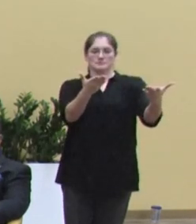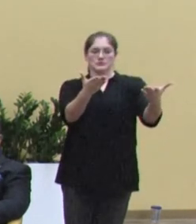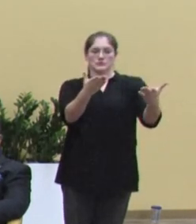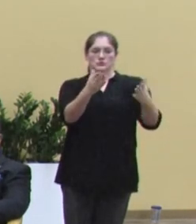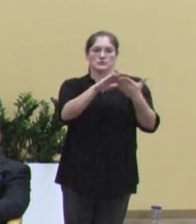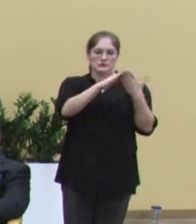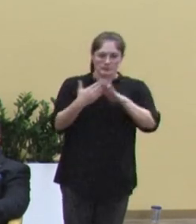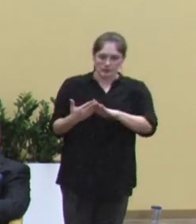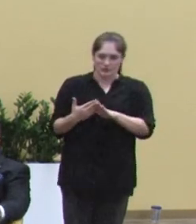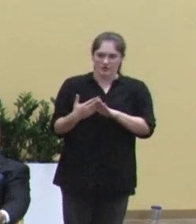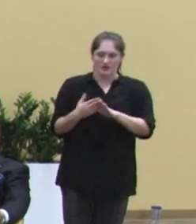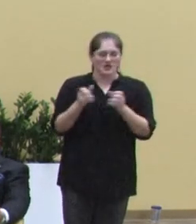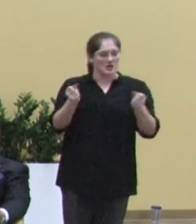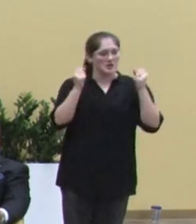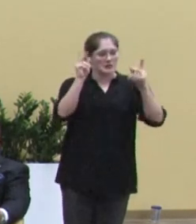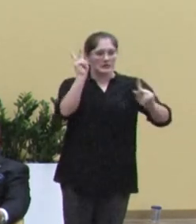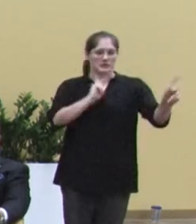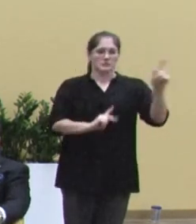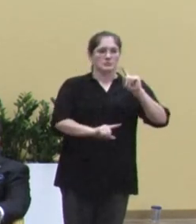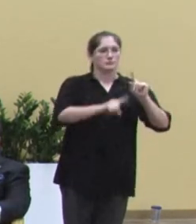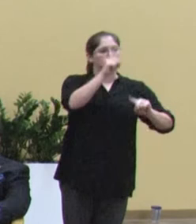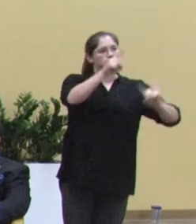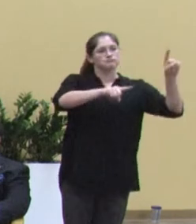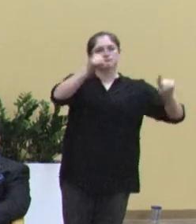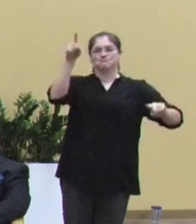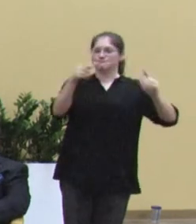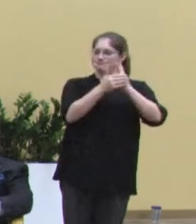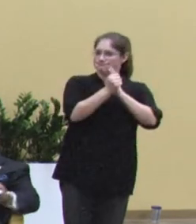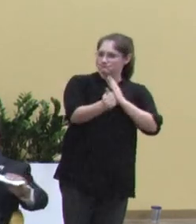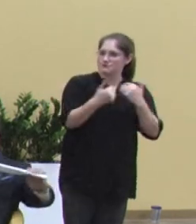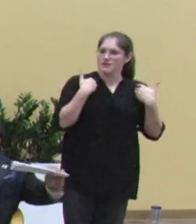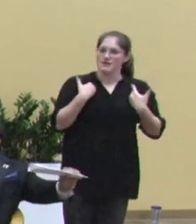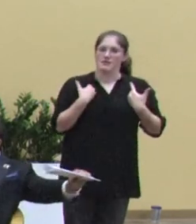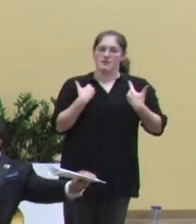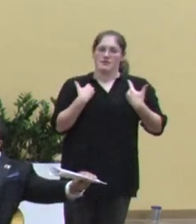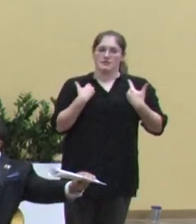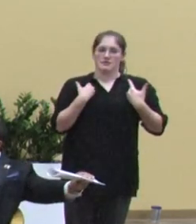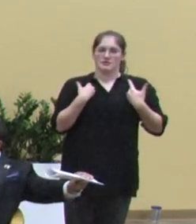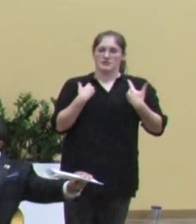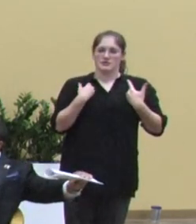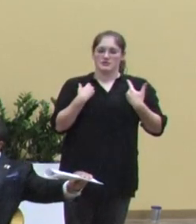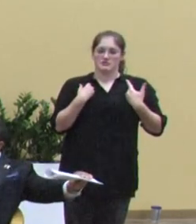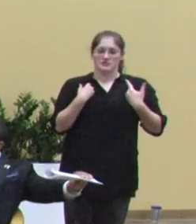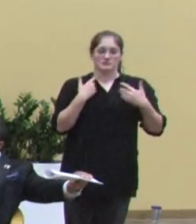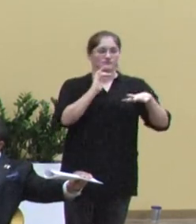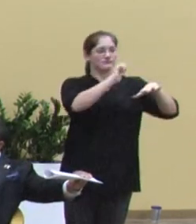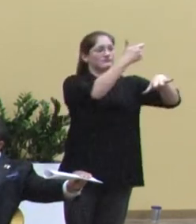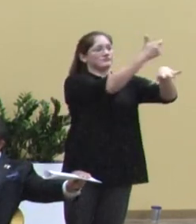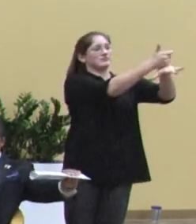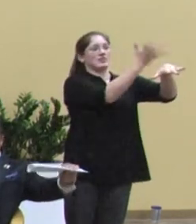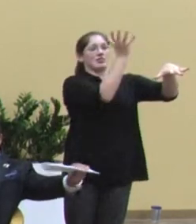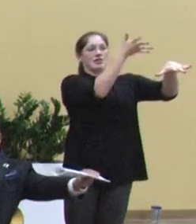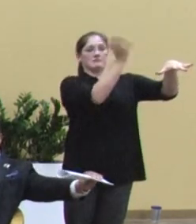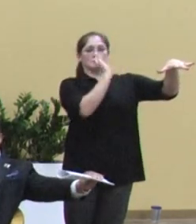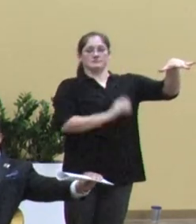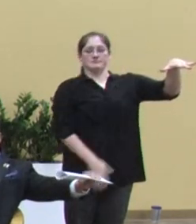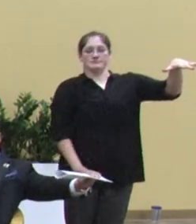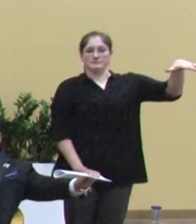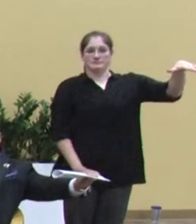with all types of talent that we have just basically set on the shelf. And we're